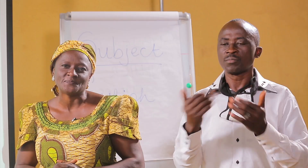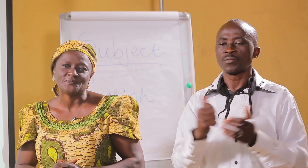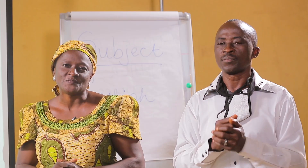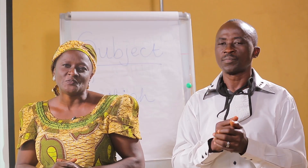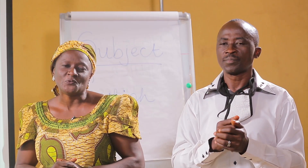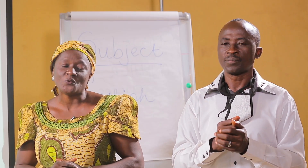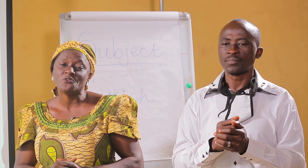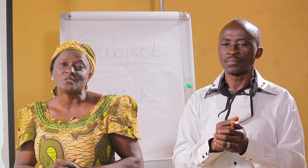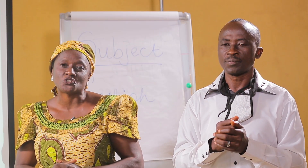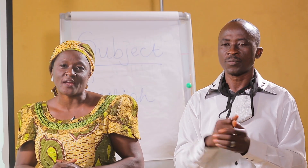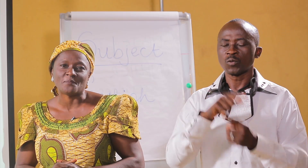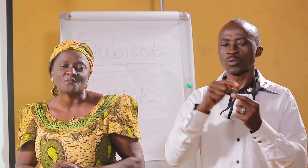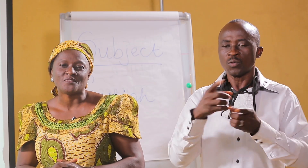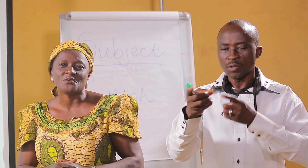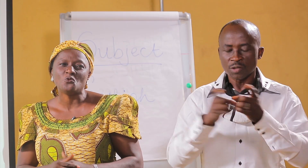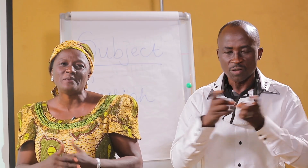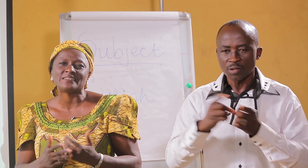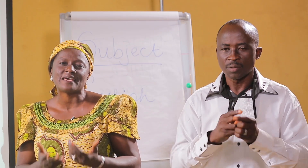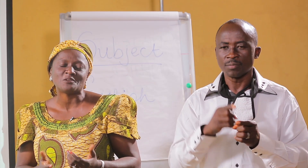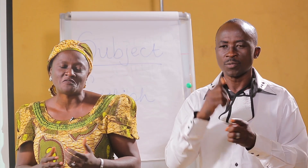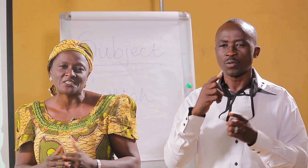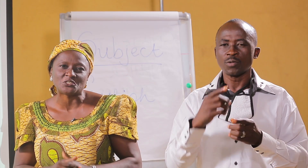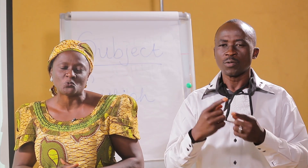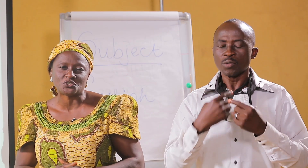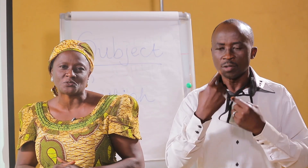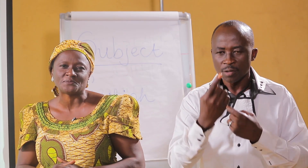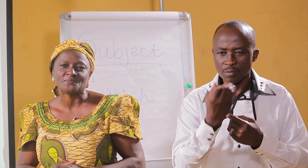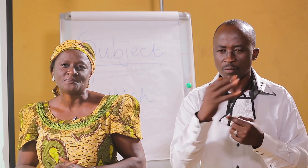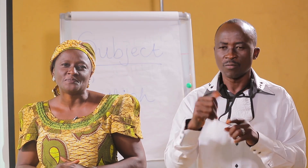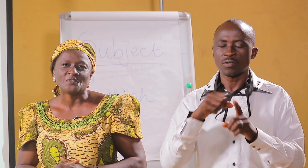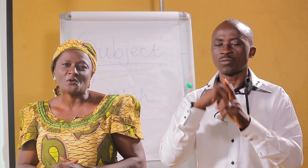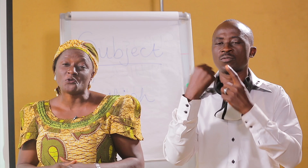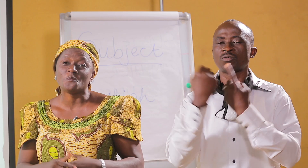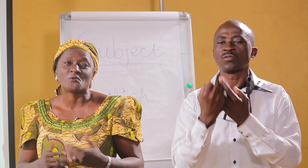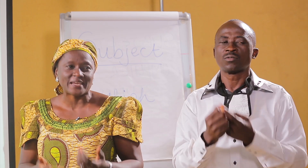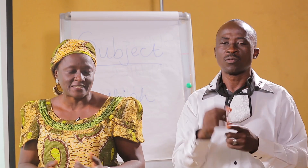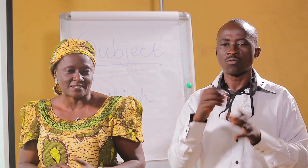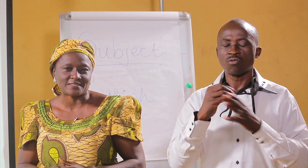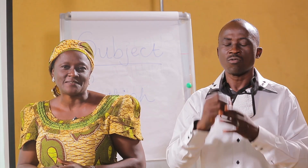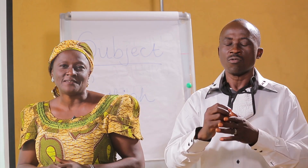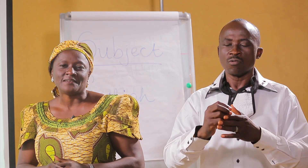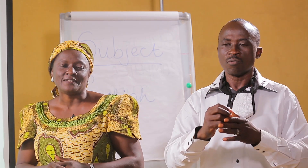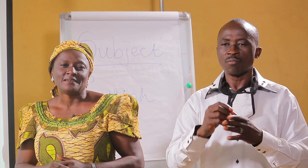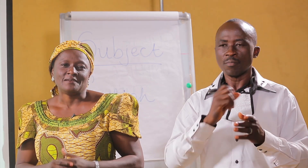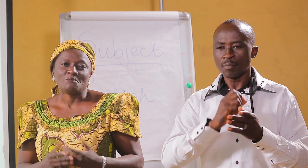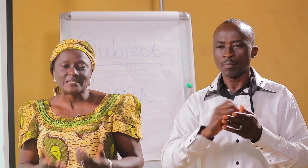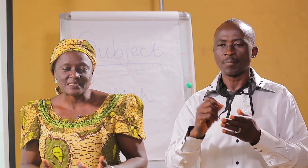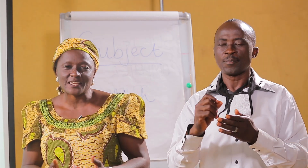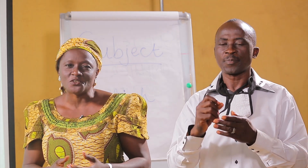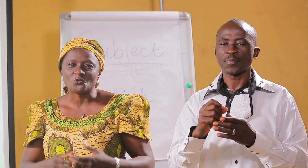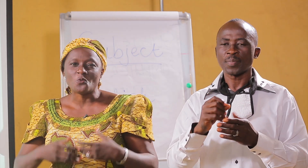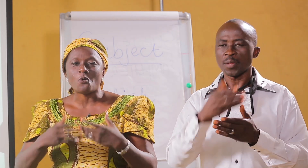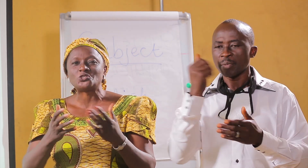situation. When you describe, you betell of a situation, or you bewrite it.